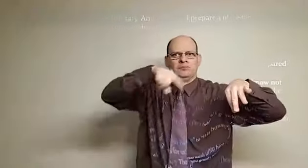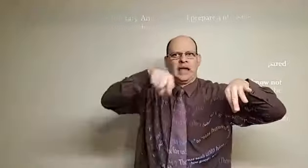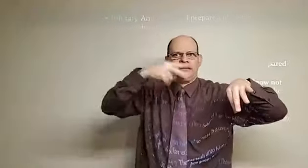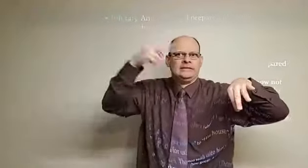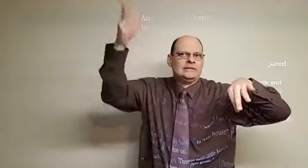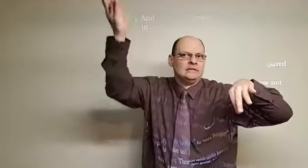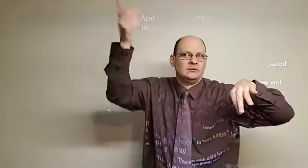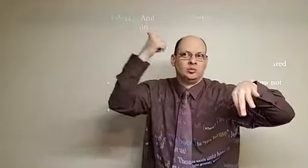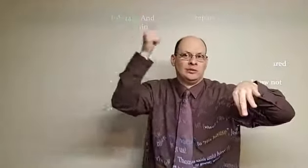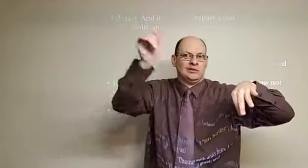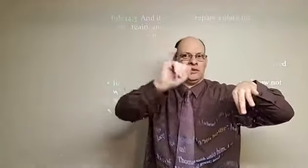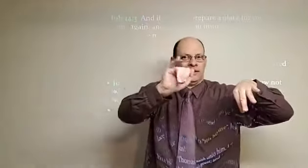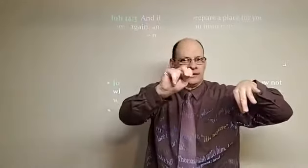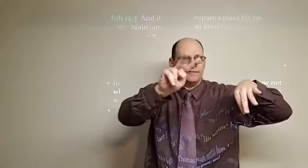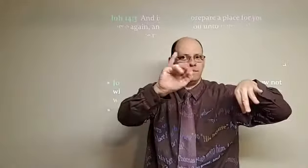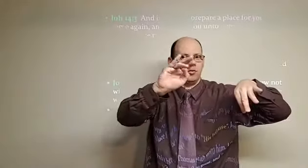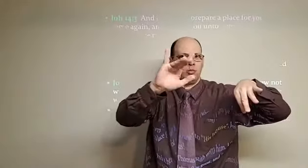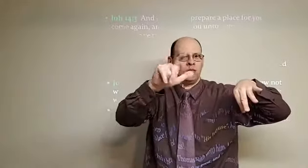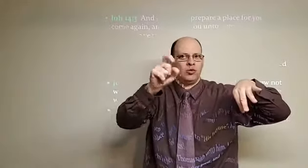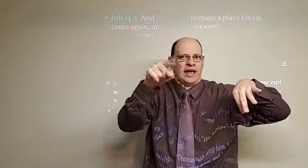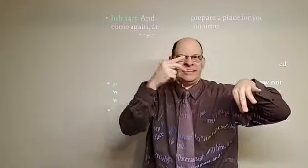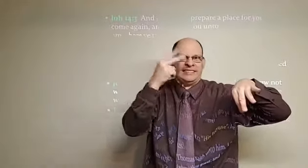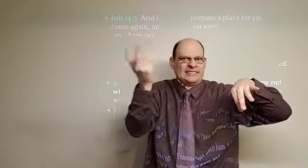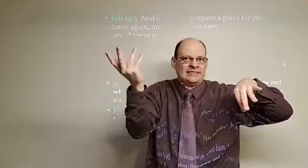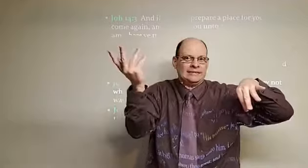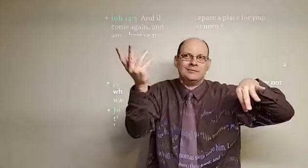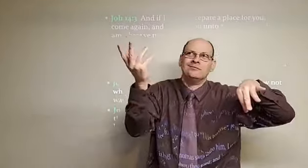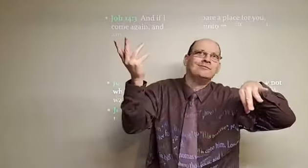but God we cannot see him he's invisible God